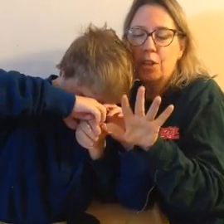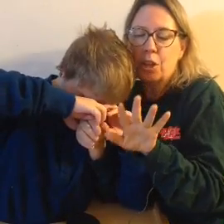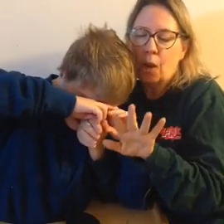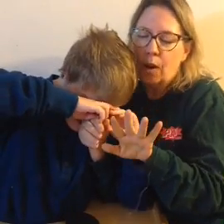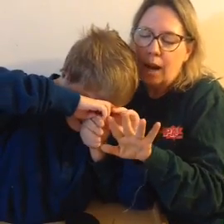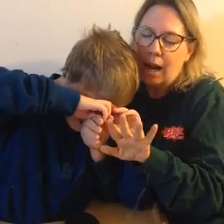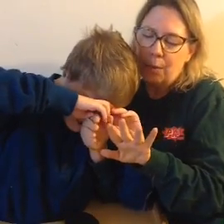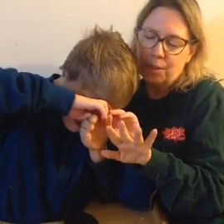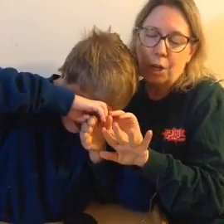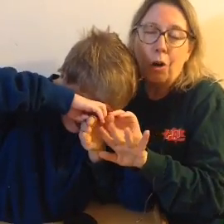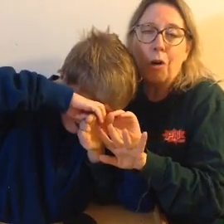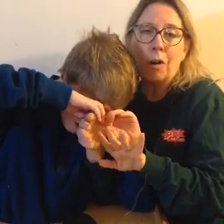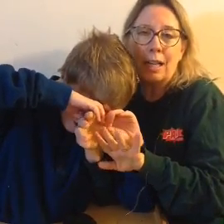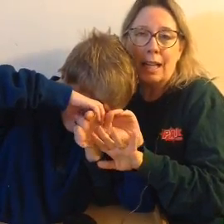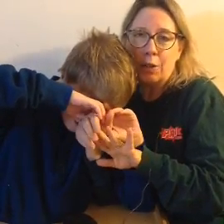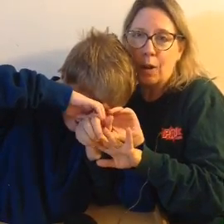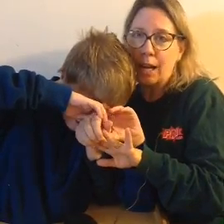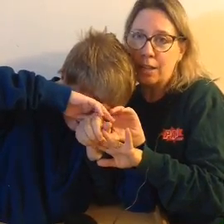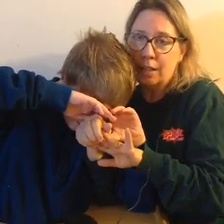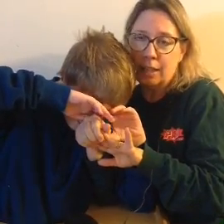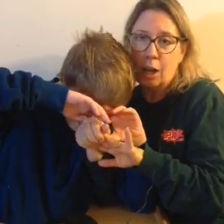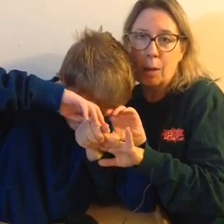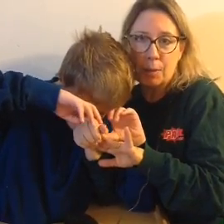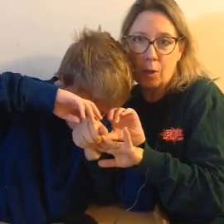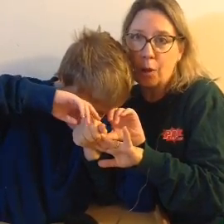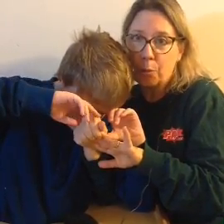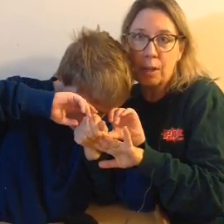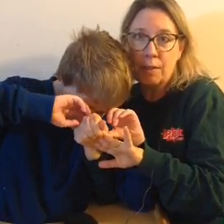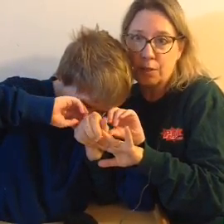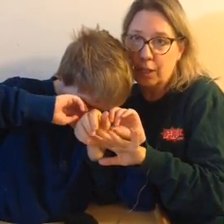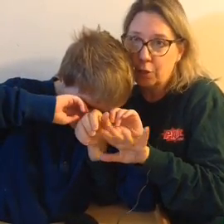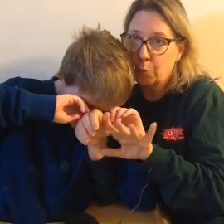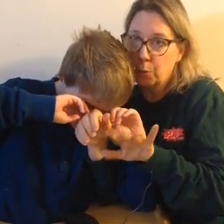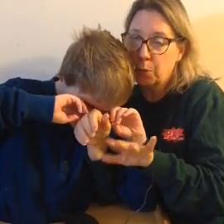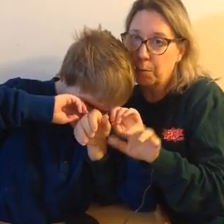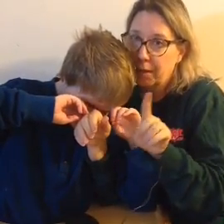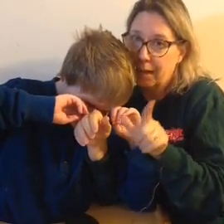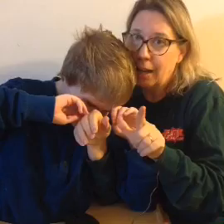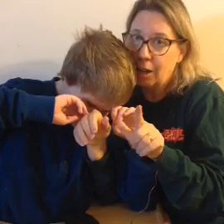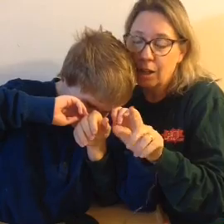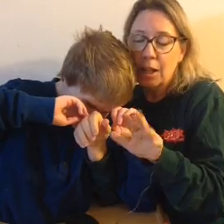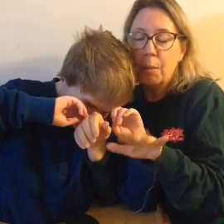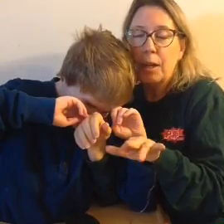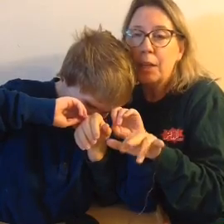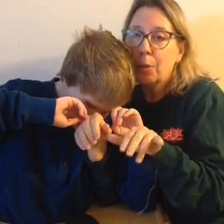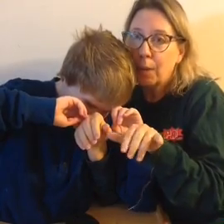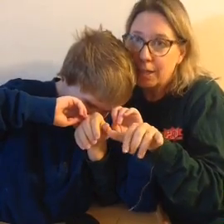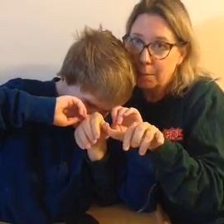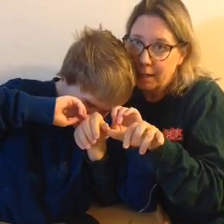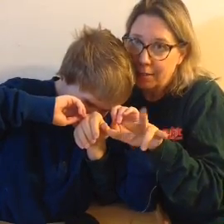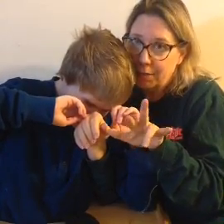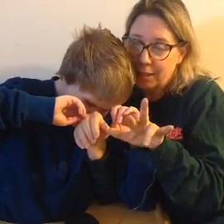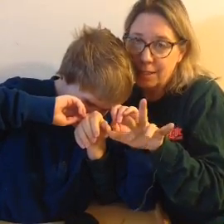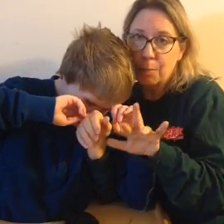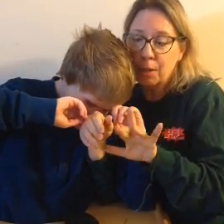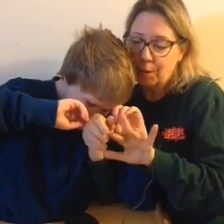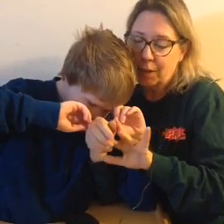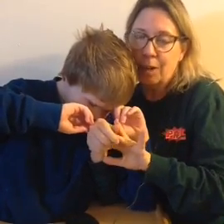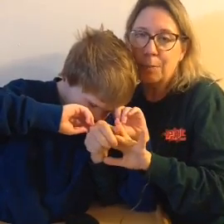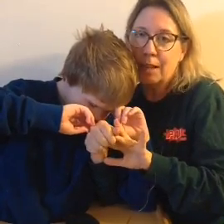So I was in a hurry and I tried to encompass all 3 of his fingers, which would have been an L. But he corrected me and flicked his middle finger up saying,